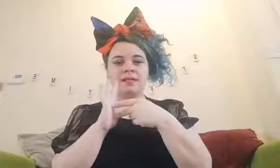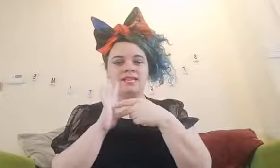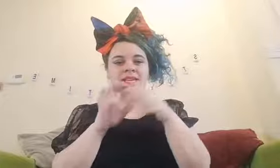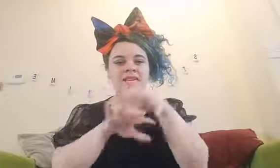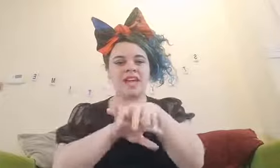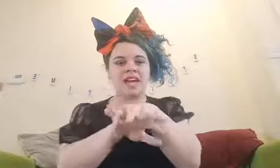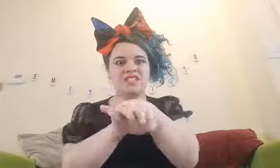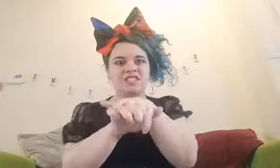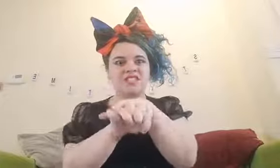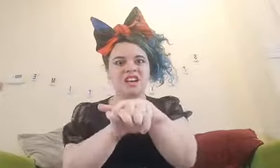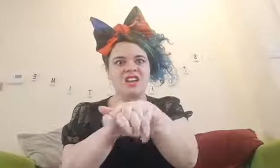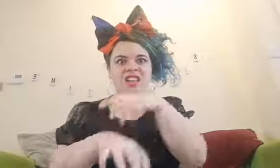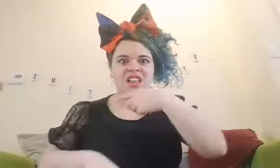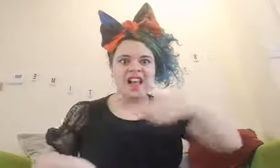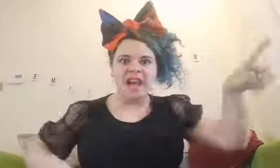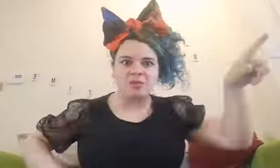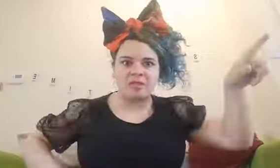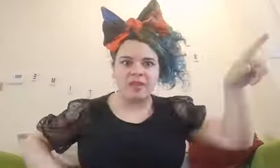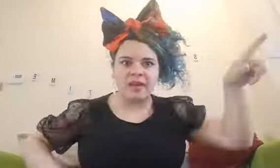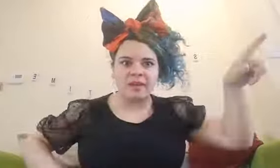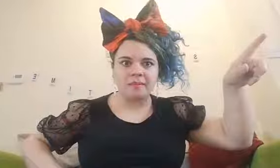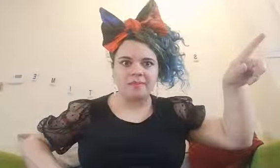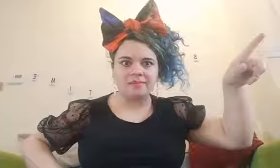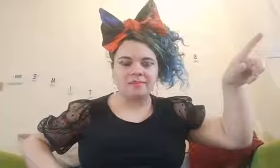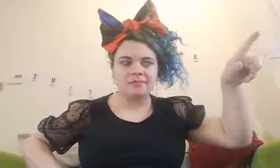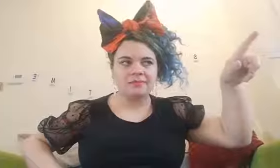to get Turtle out of there.